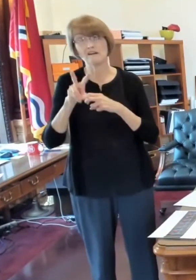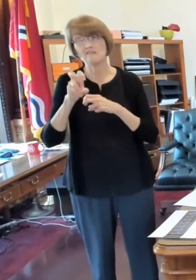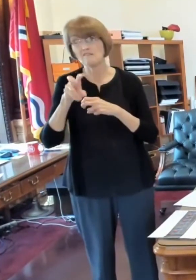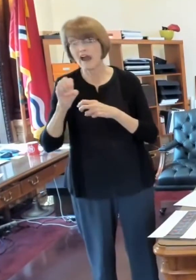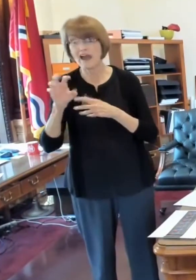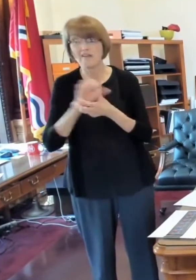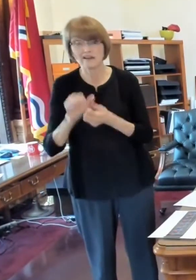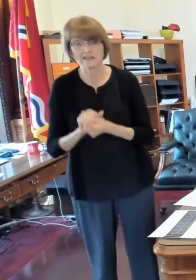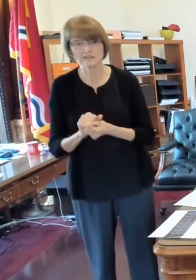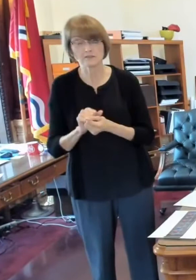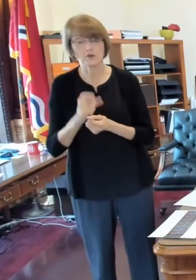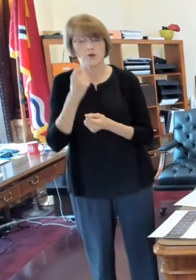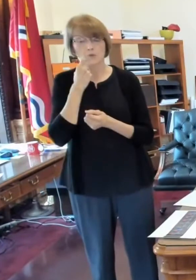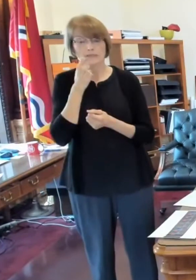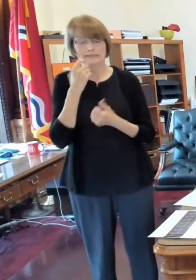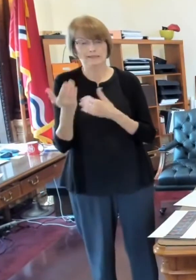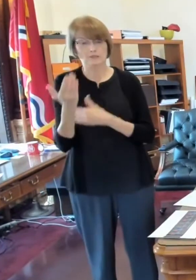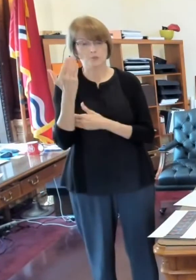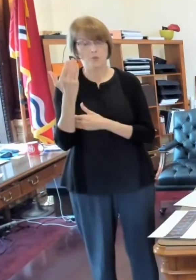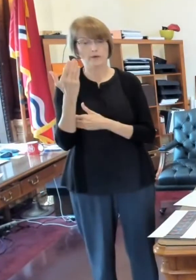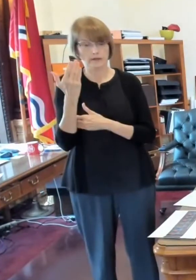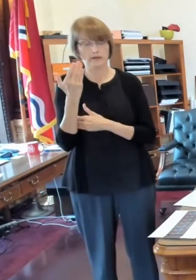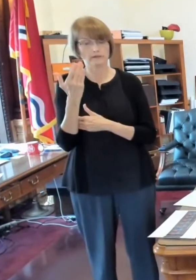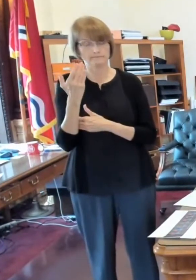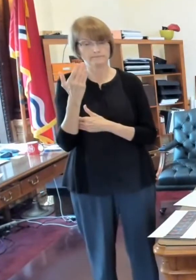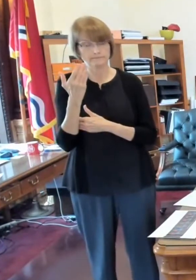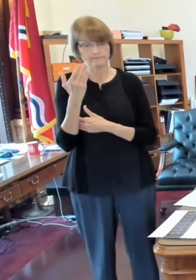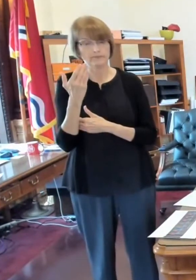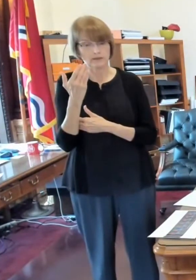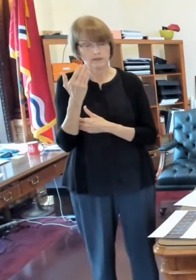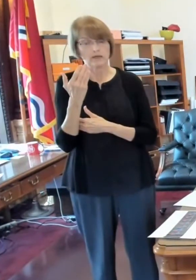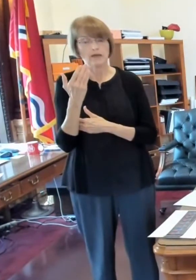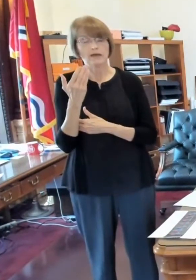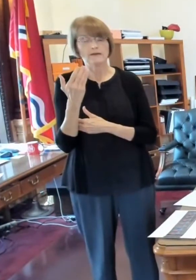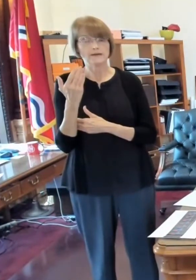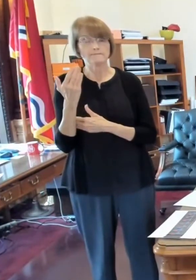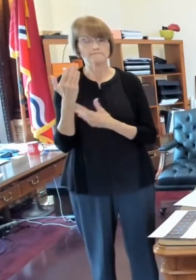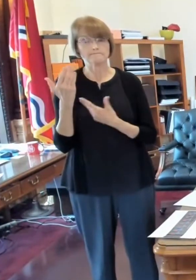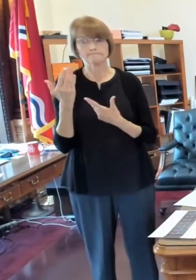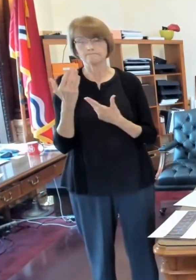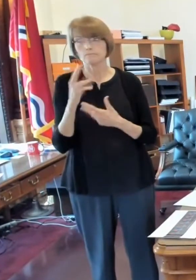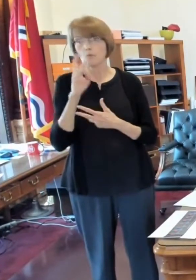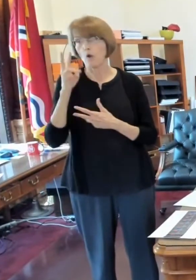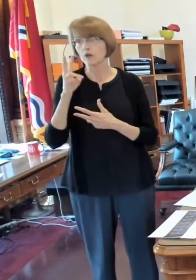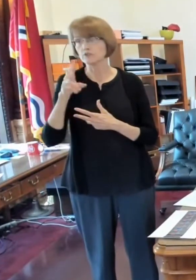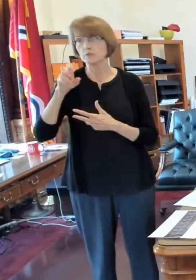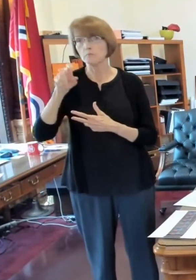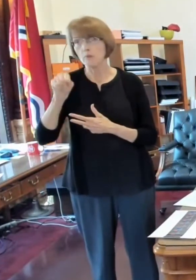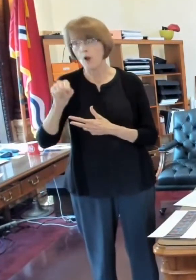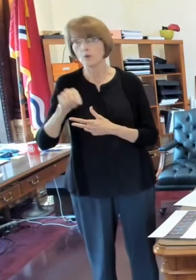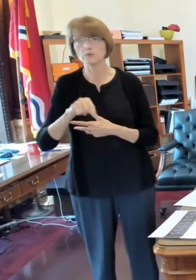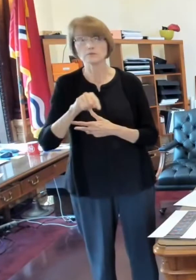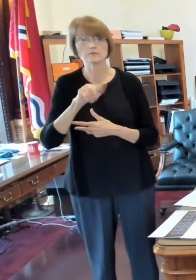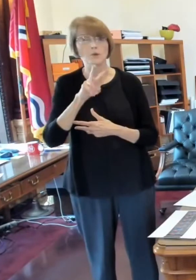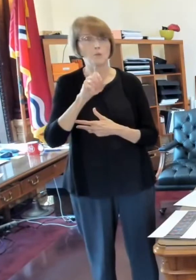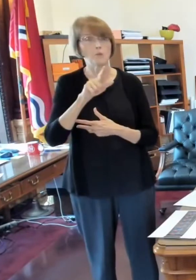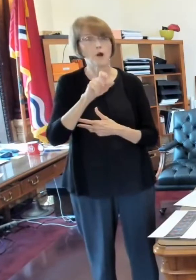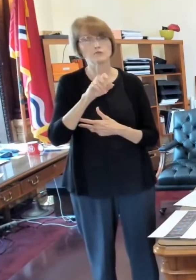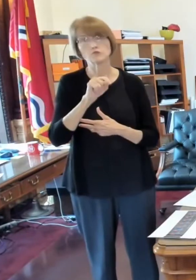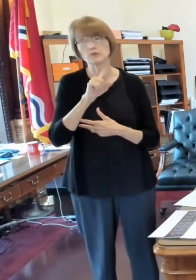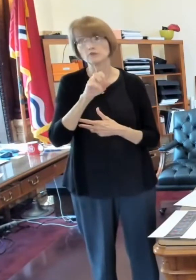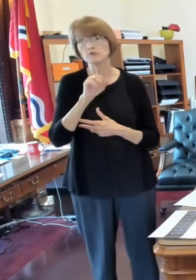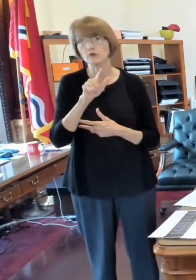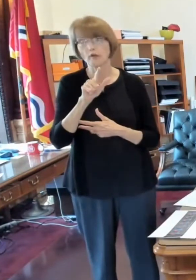There was recently an article this morning, I think it was, in either Washington Post, Wall Street Journal. I read a